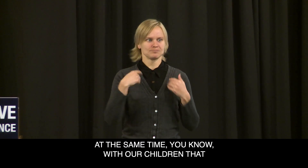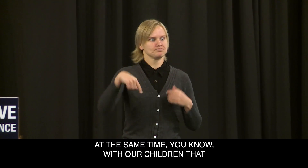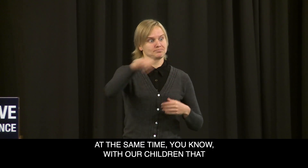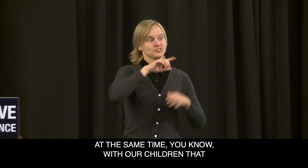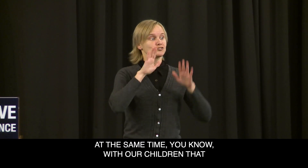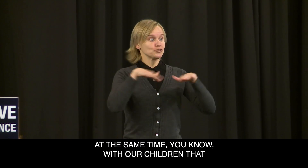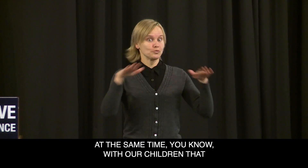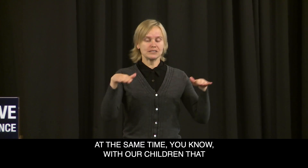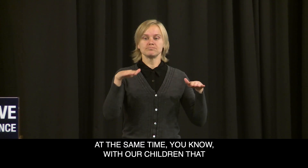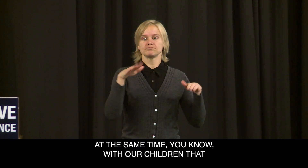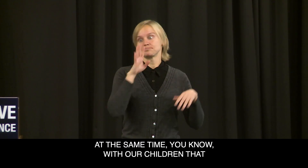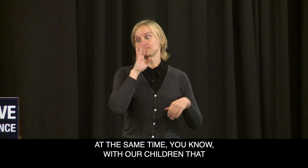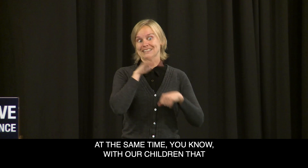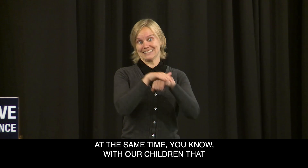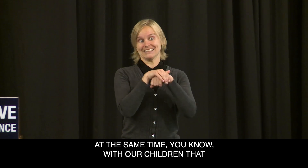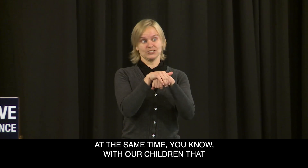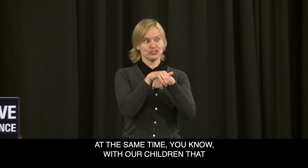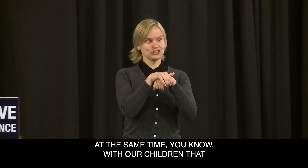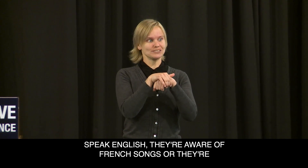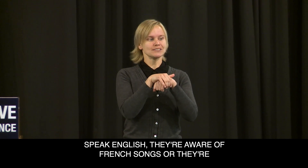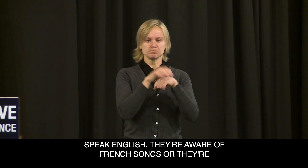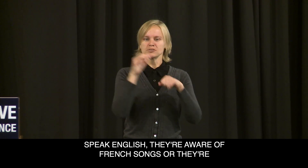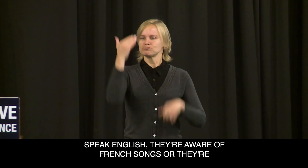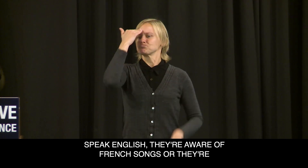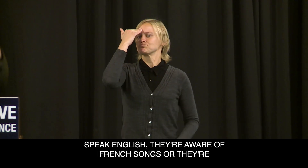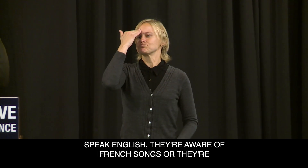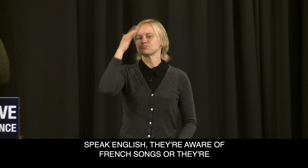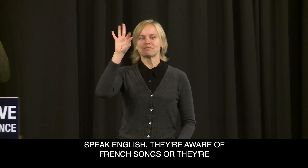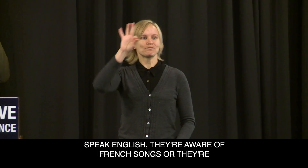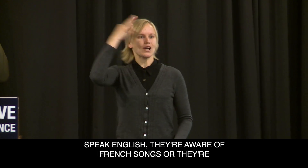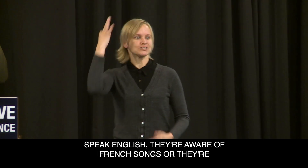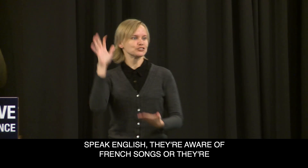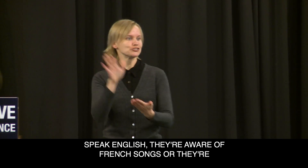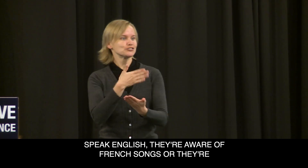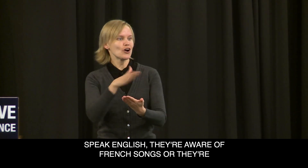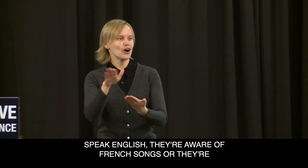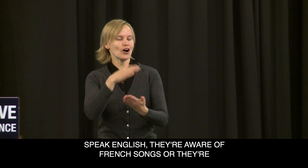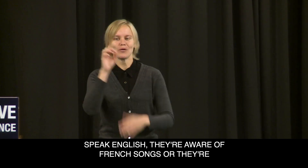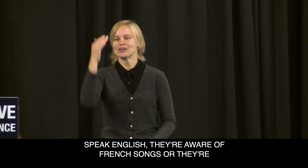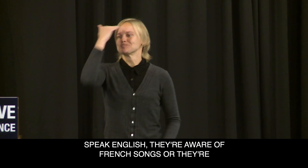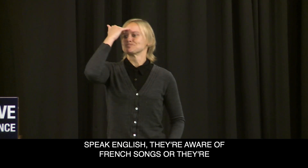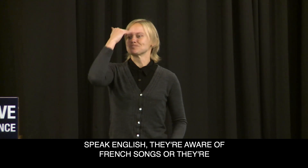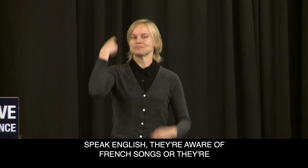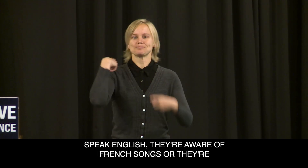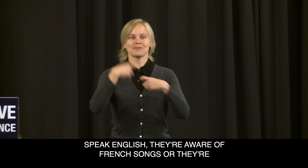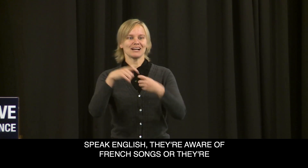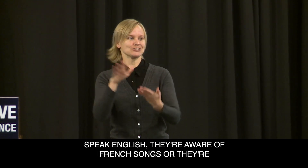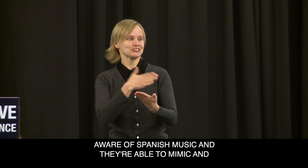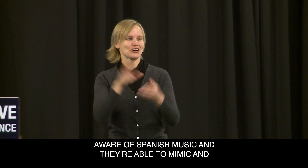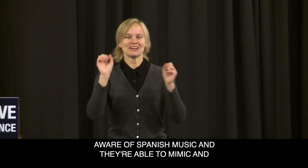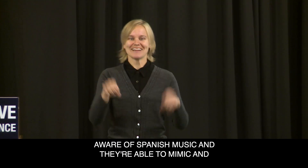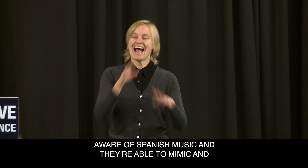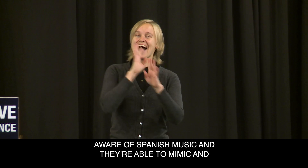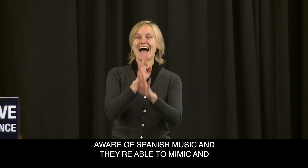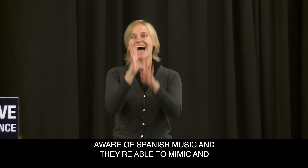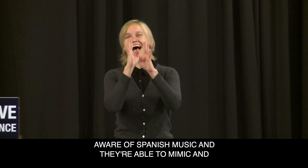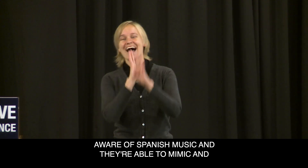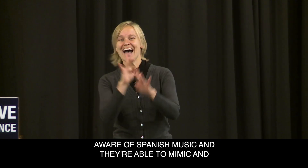time, with our children that speak English, they're aware of French songs, or they're aware of Spanish music, and they're